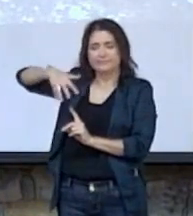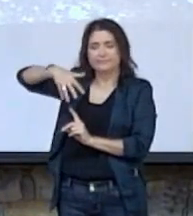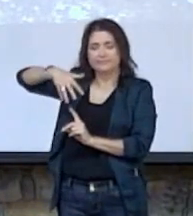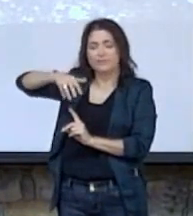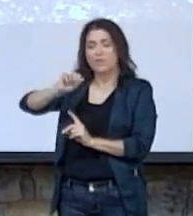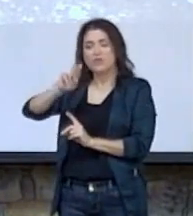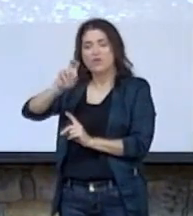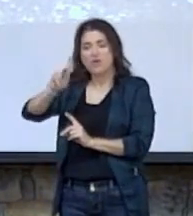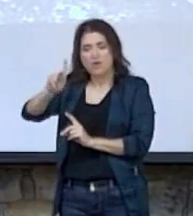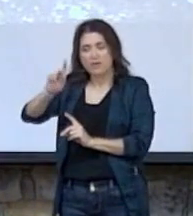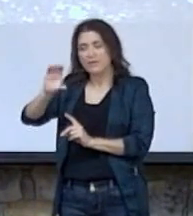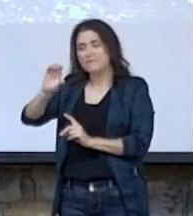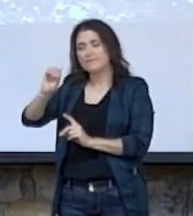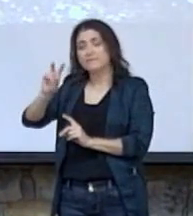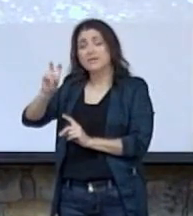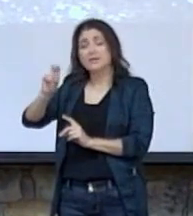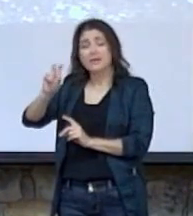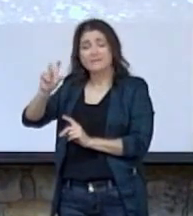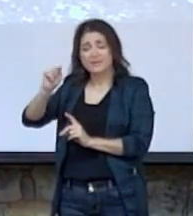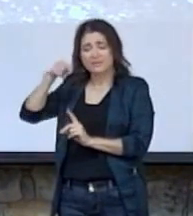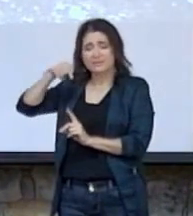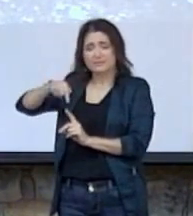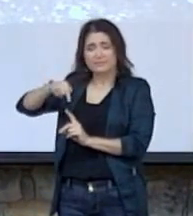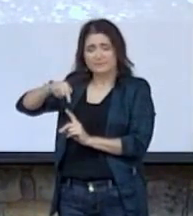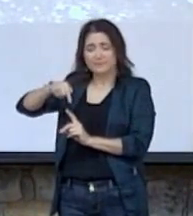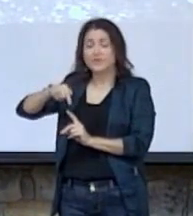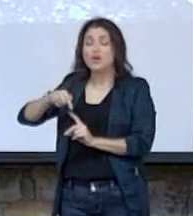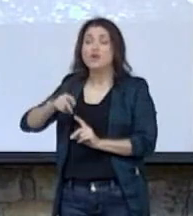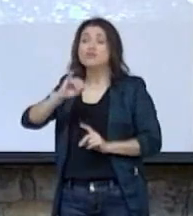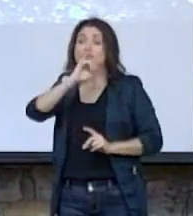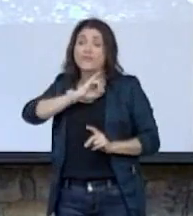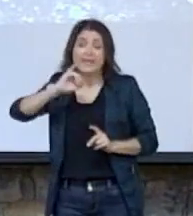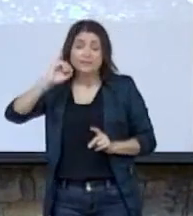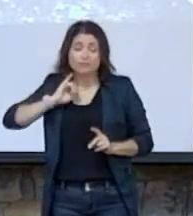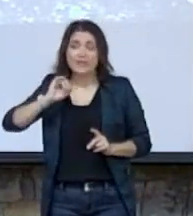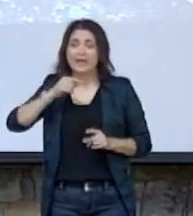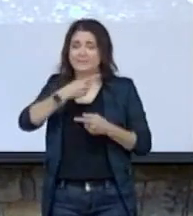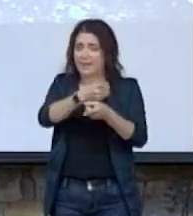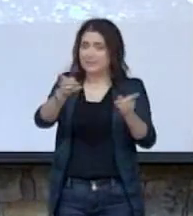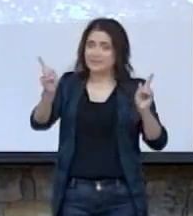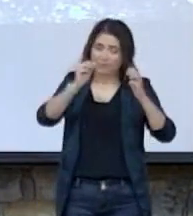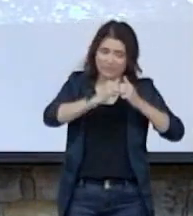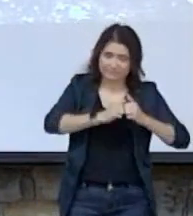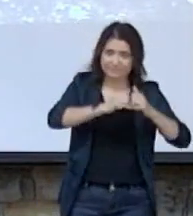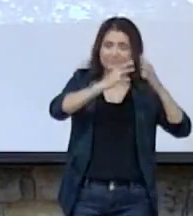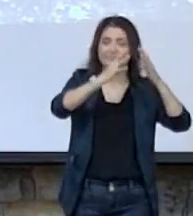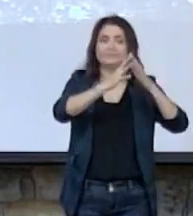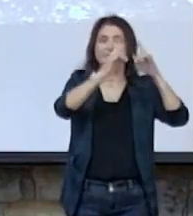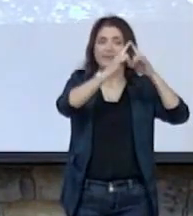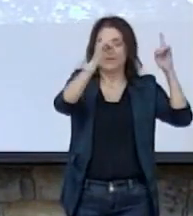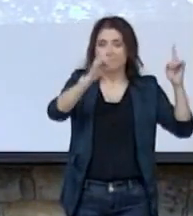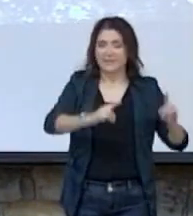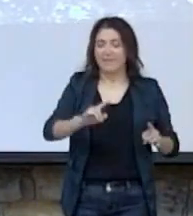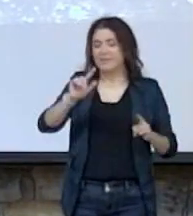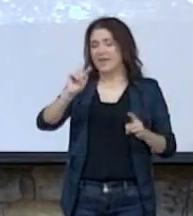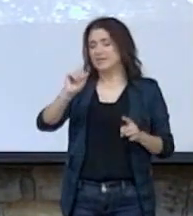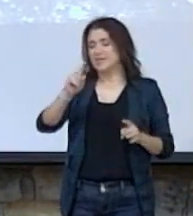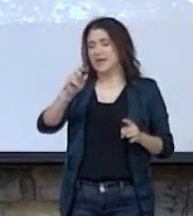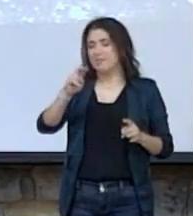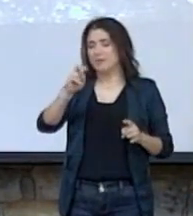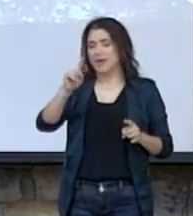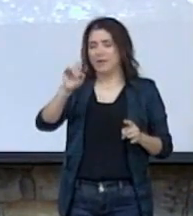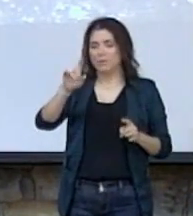Ark of the Covenant would be. And so the Israelites, as they would set up camp, the tabernacle would be in the center with that outer